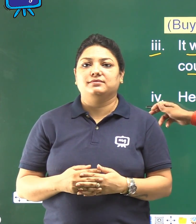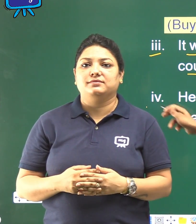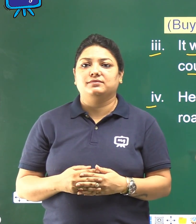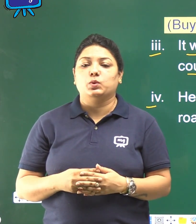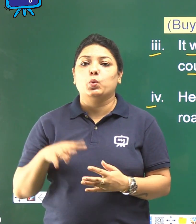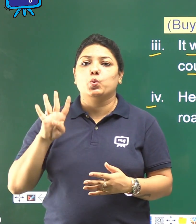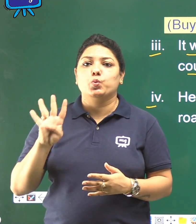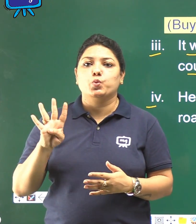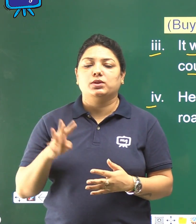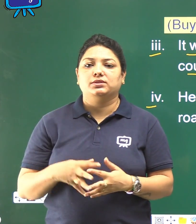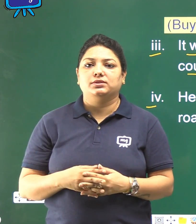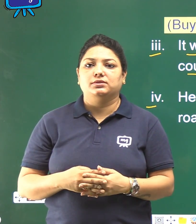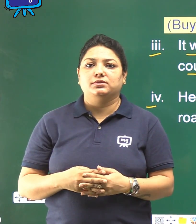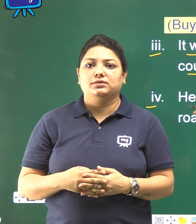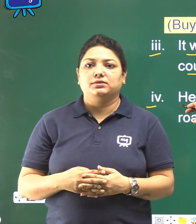Fourth,